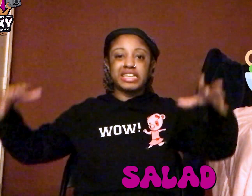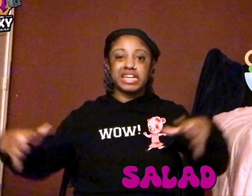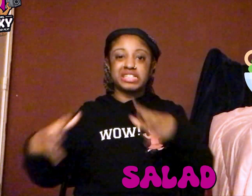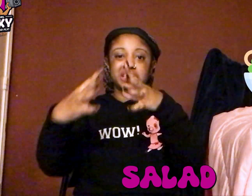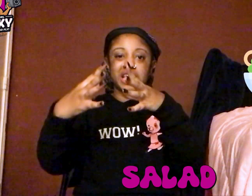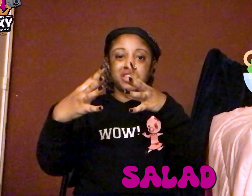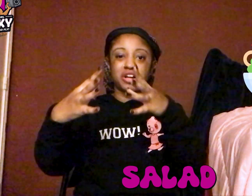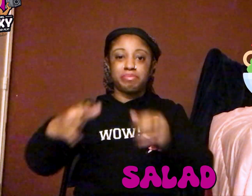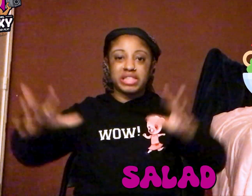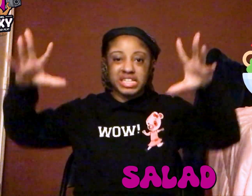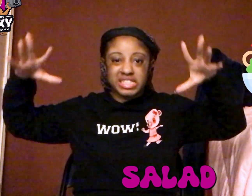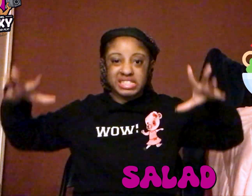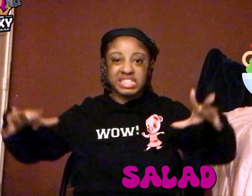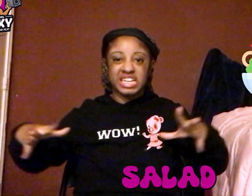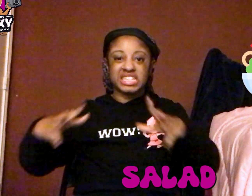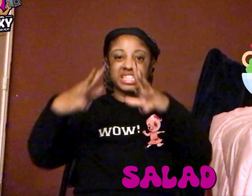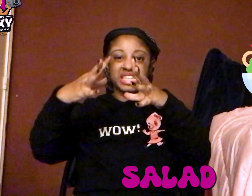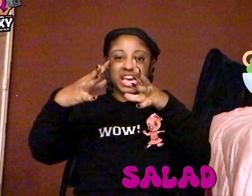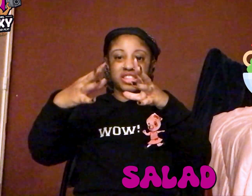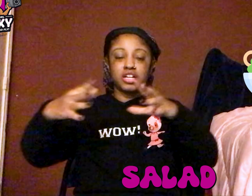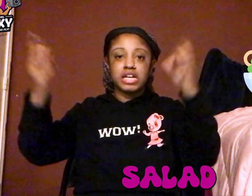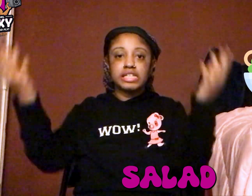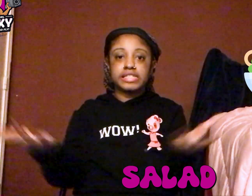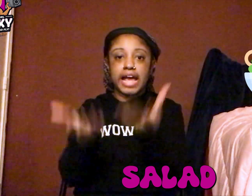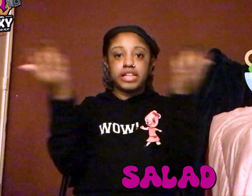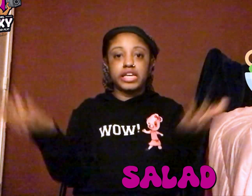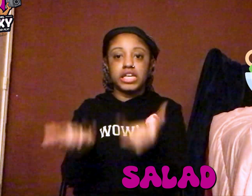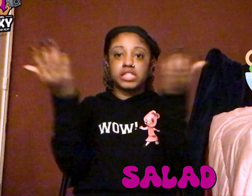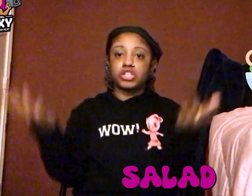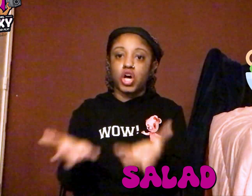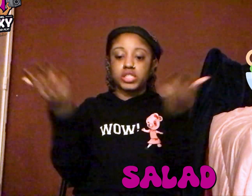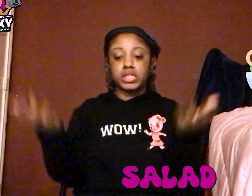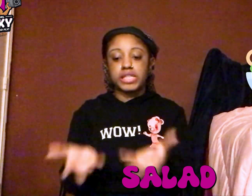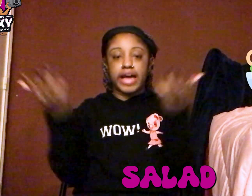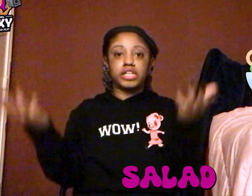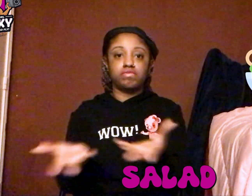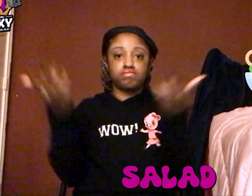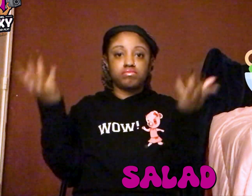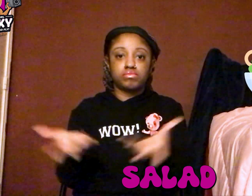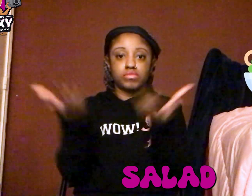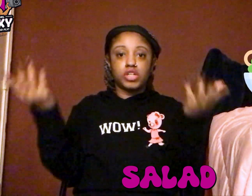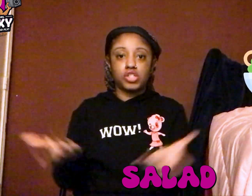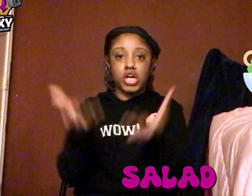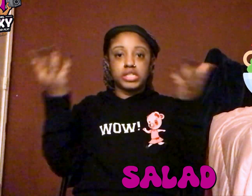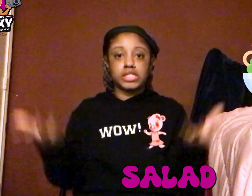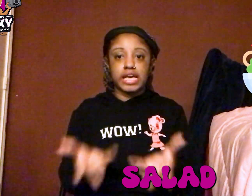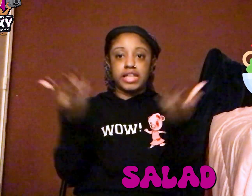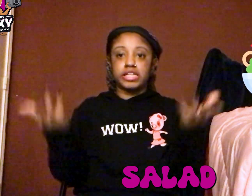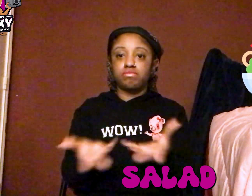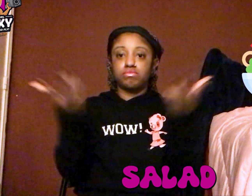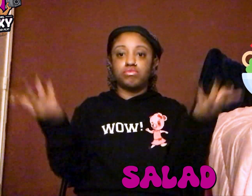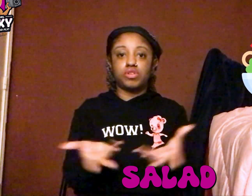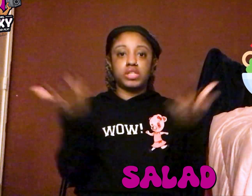get together, but this is get together. Salad is like tossing a salad. Tossing a salad. So this